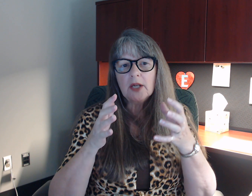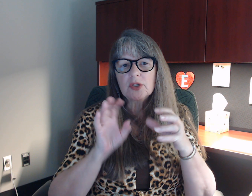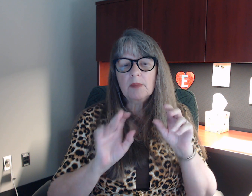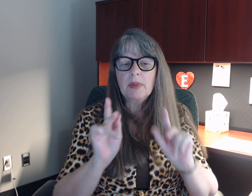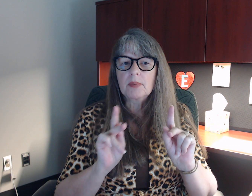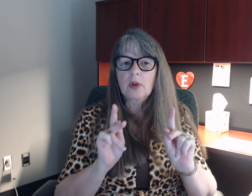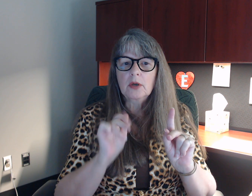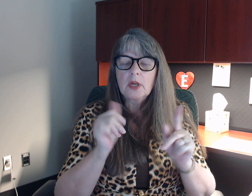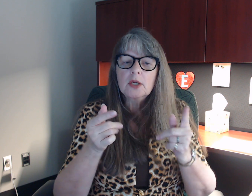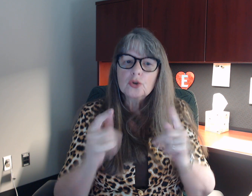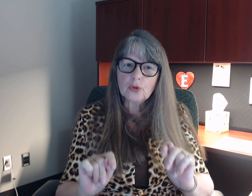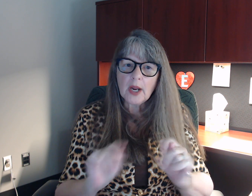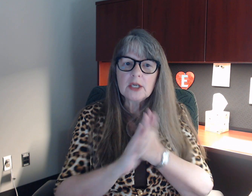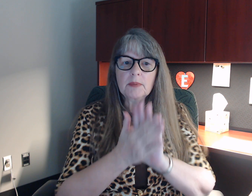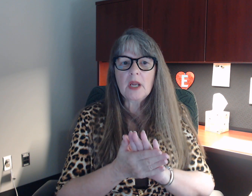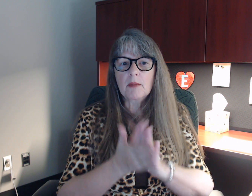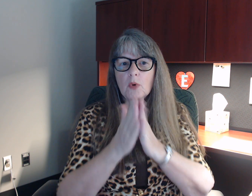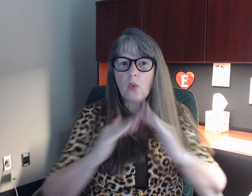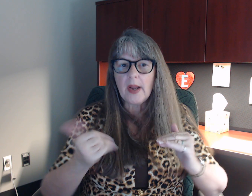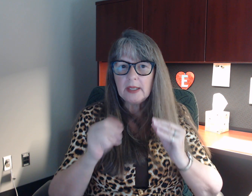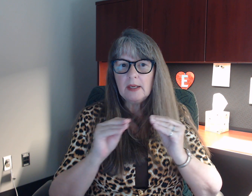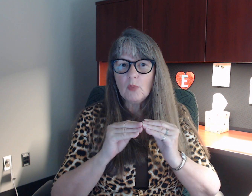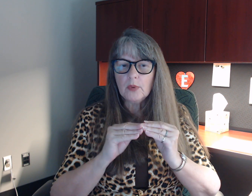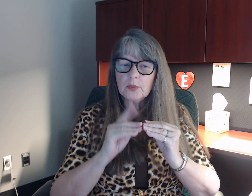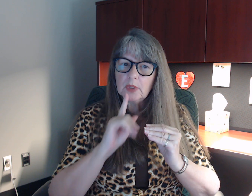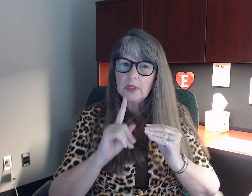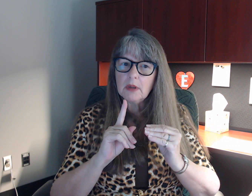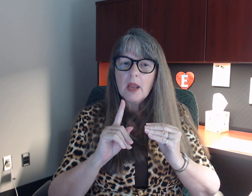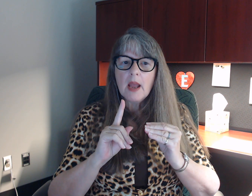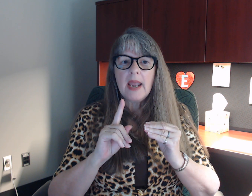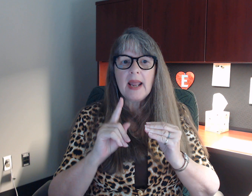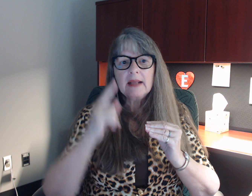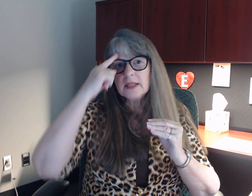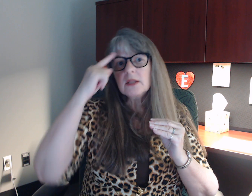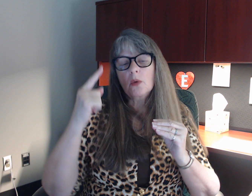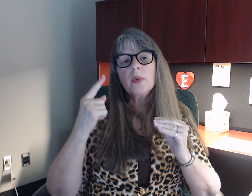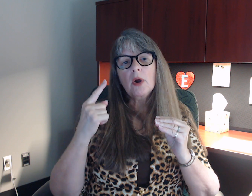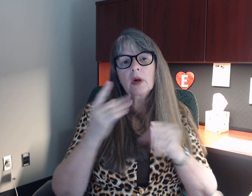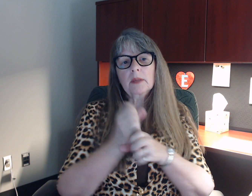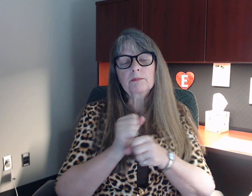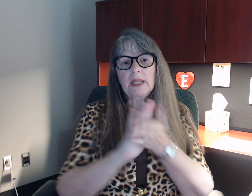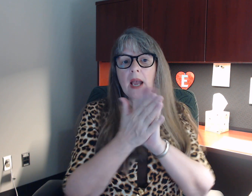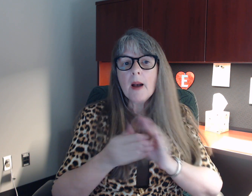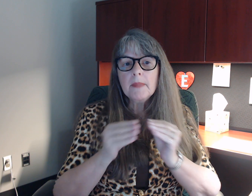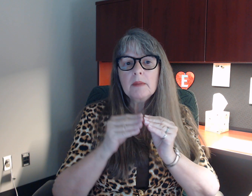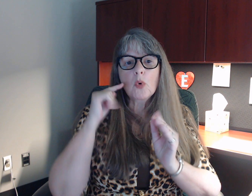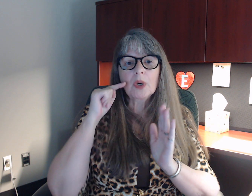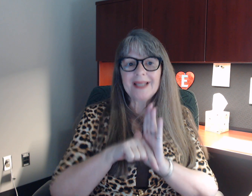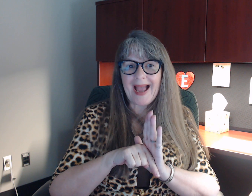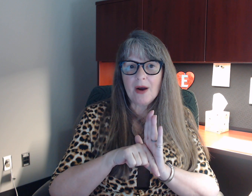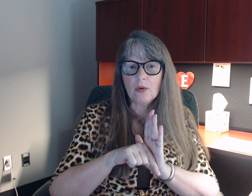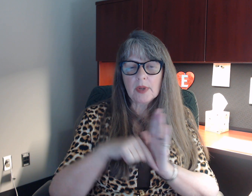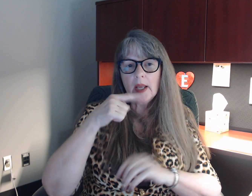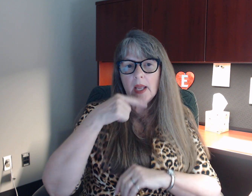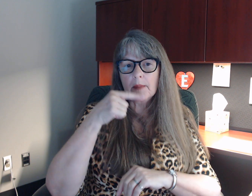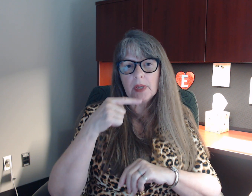that people aren't trying to become quiet anymore. They're really, and I think that we are becoming more loud in